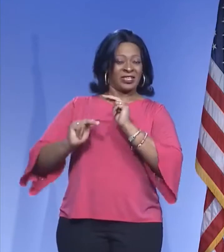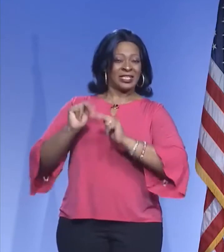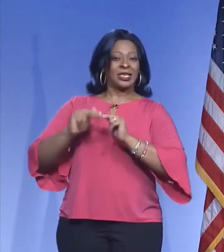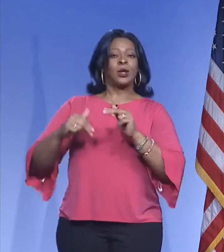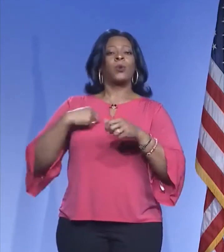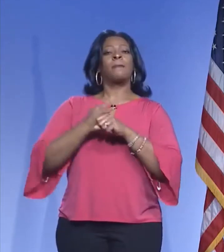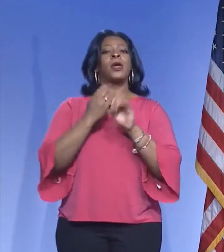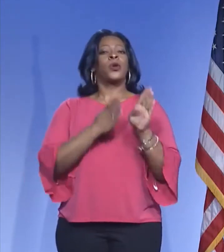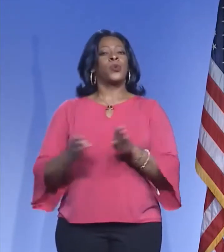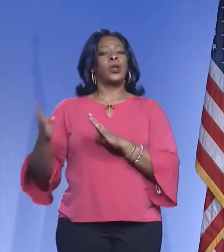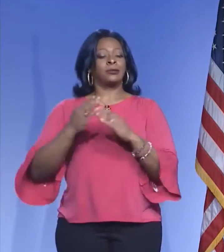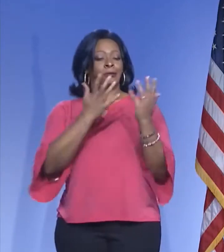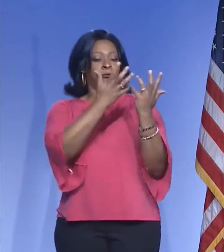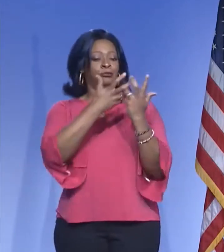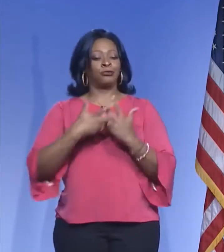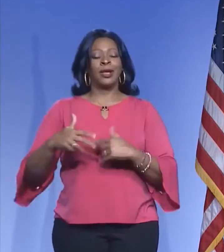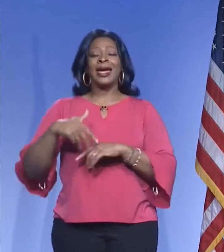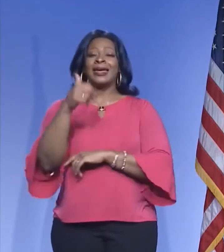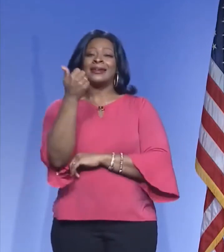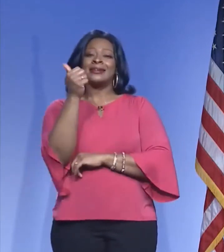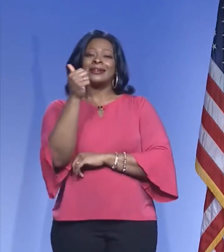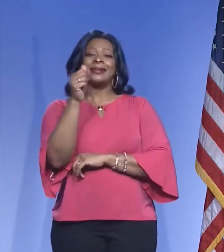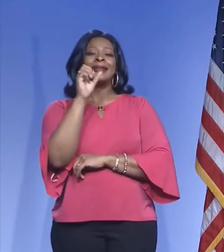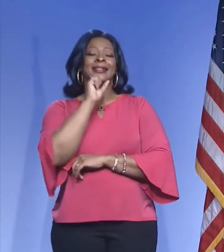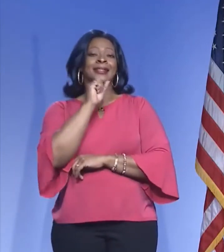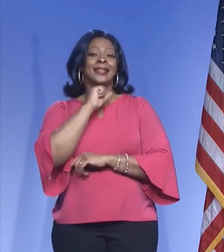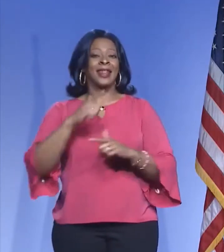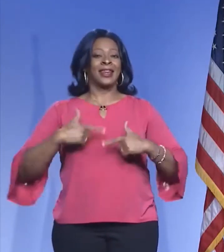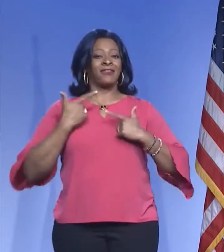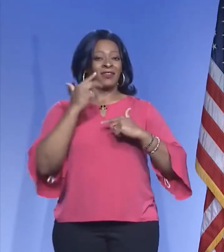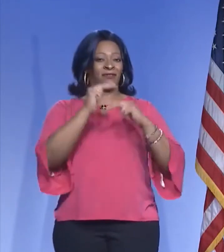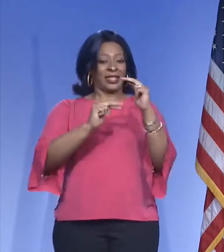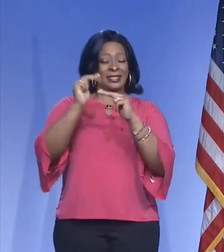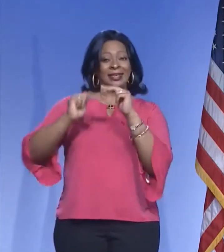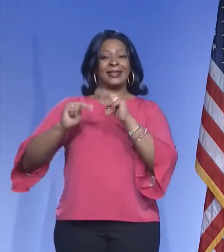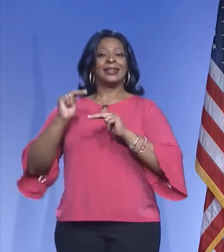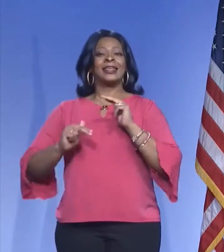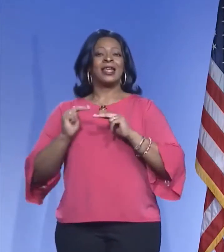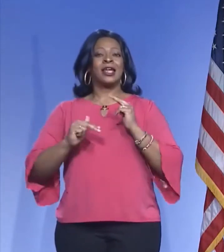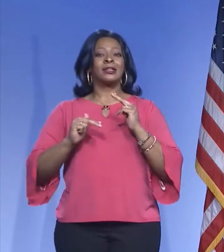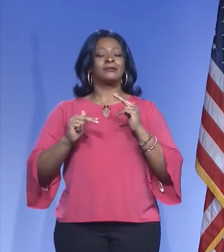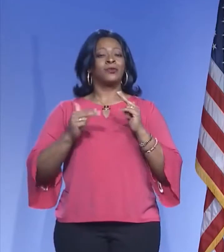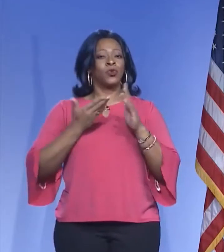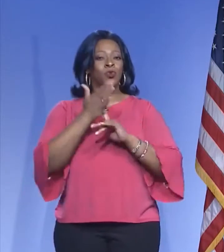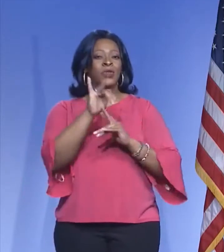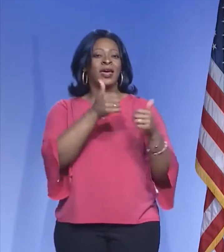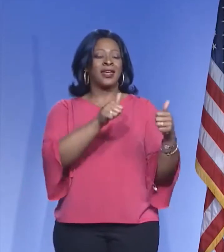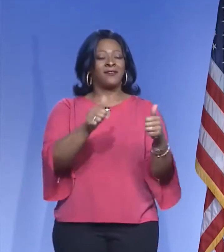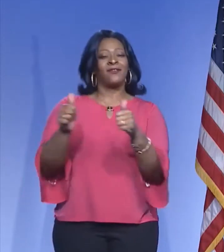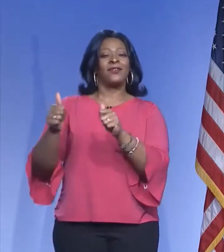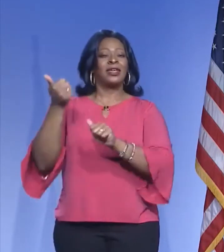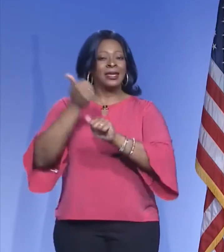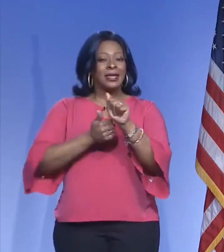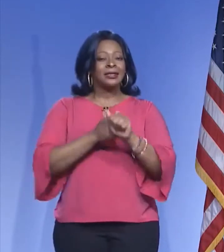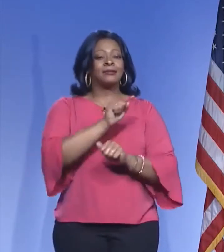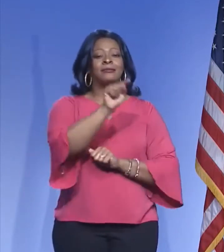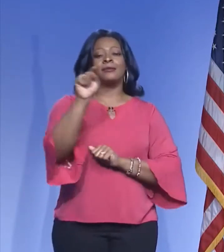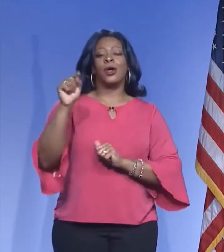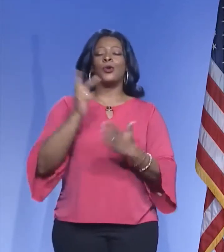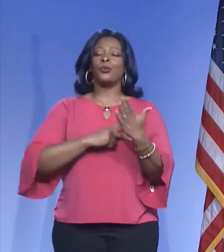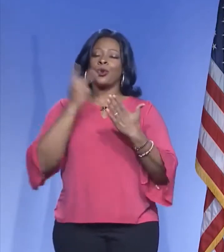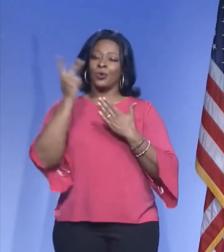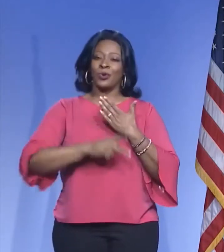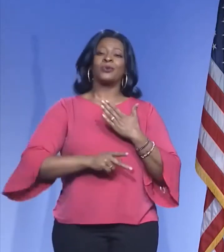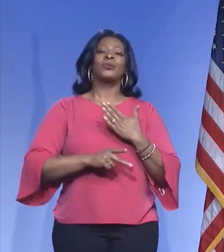make arrangements at 10 senior living facilities through those efforts. Each one of these programs